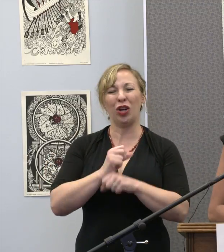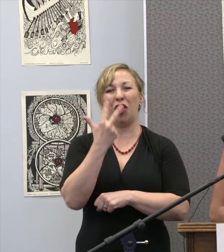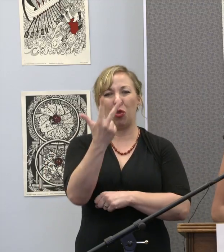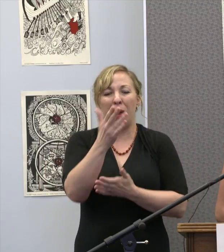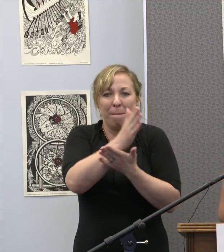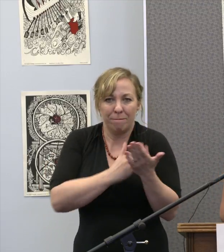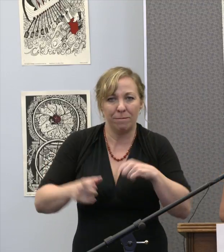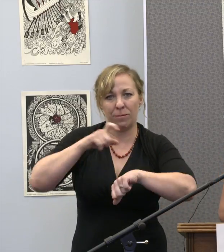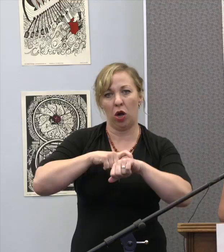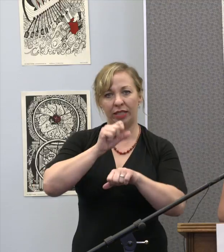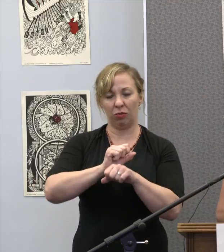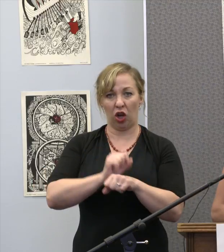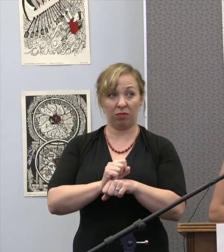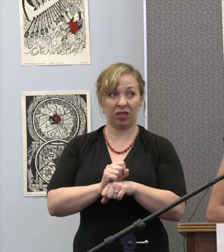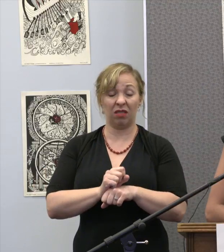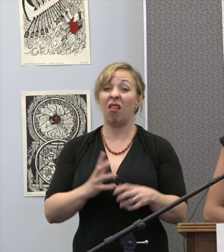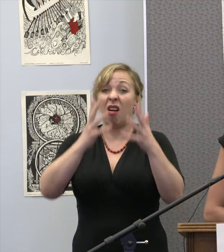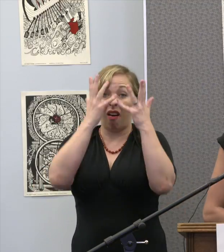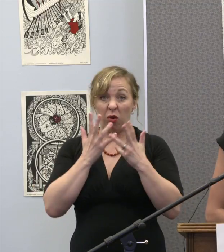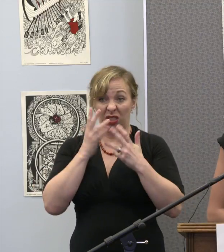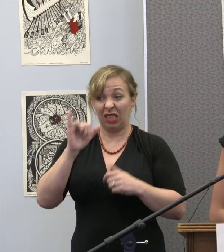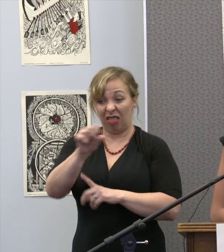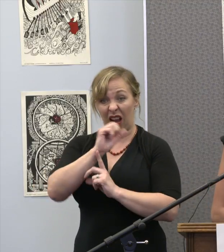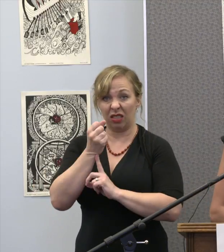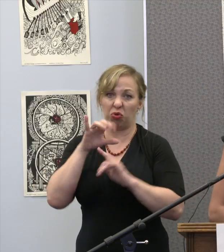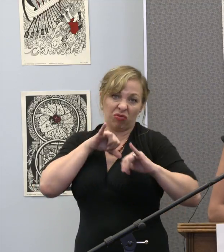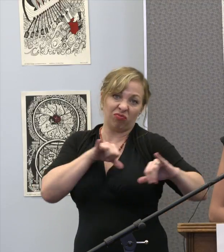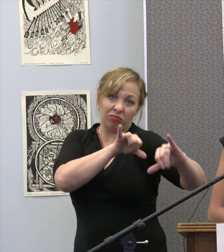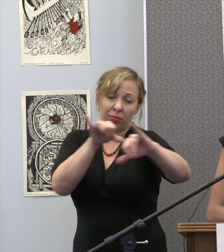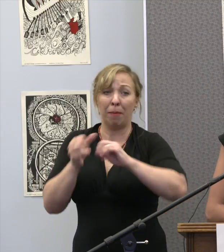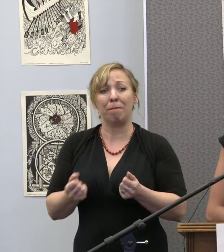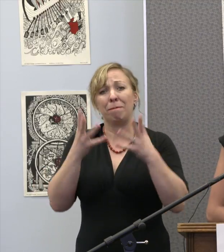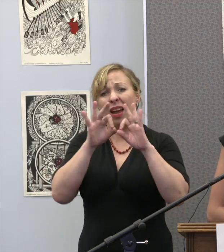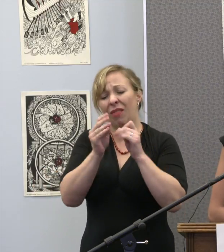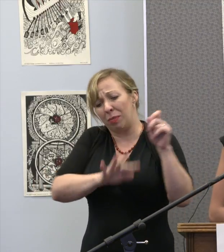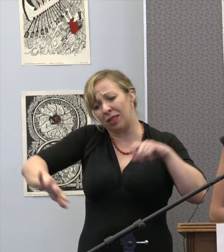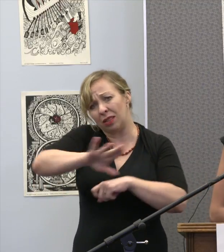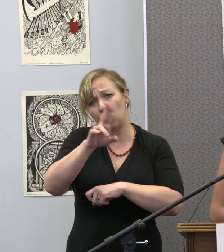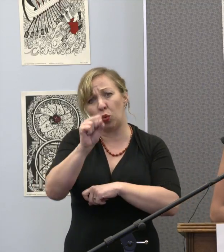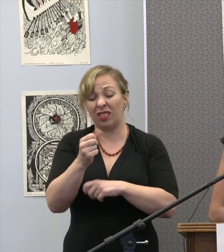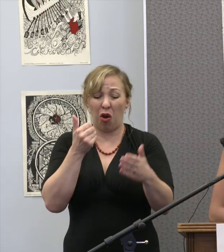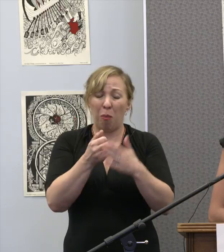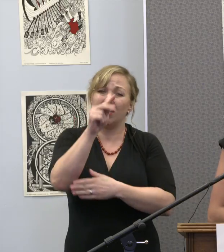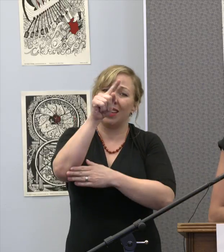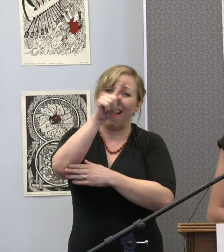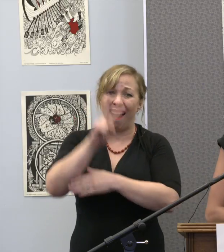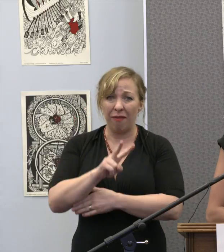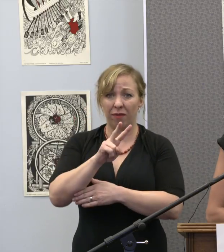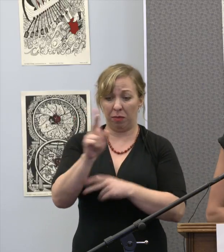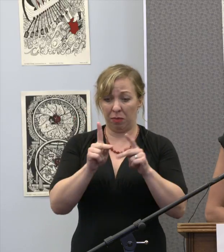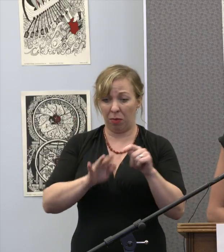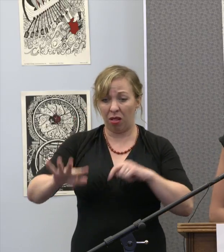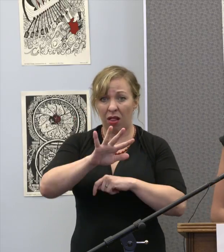say this is the case today with millions of families in the U.S. where nearly half of Americans can't pay a $400